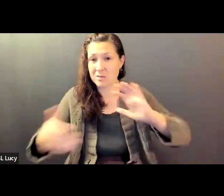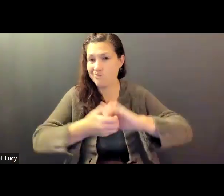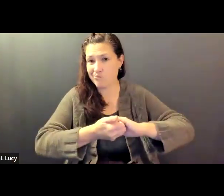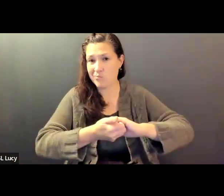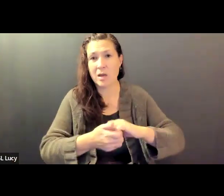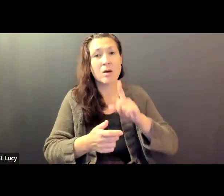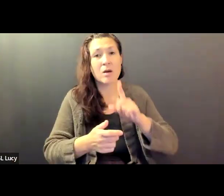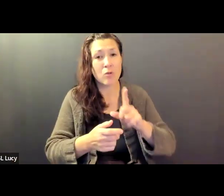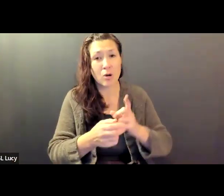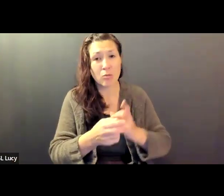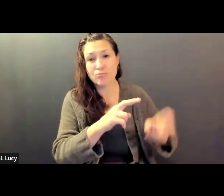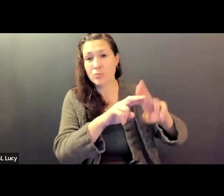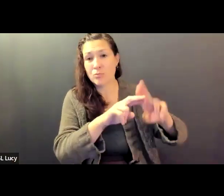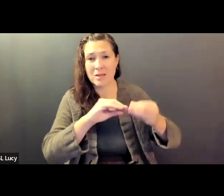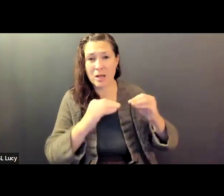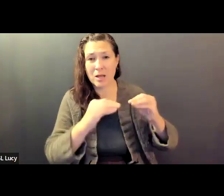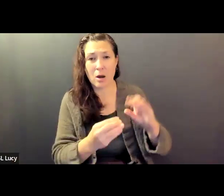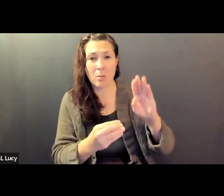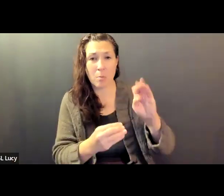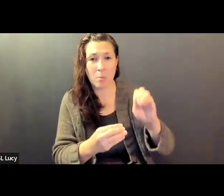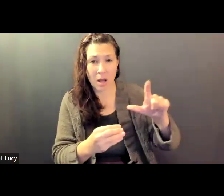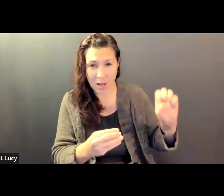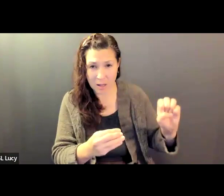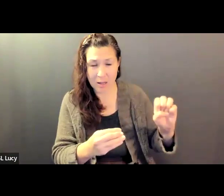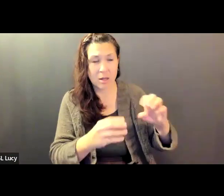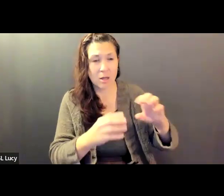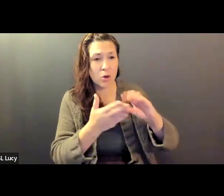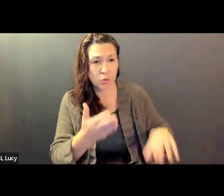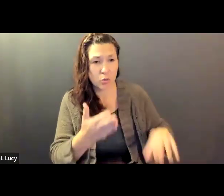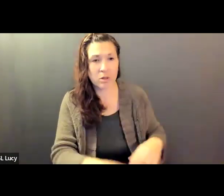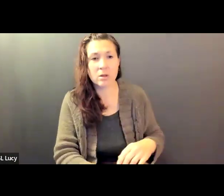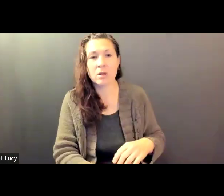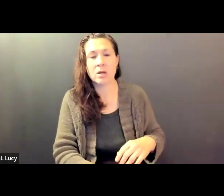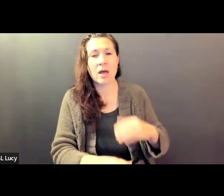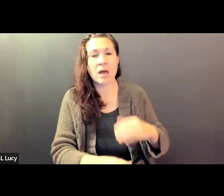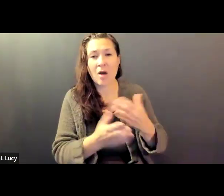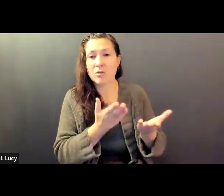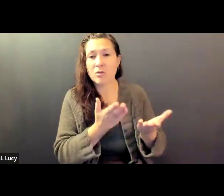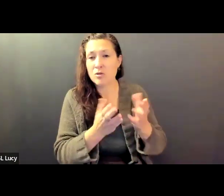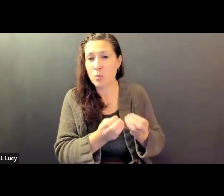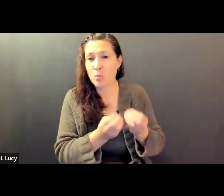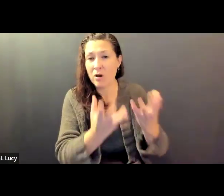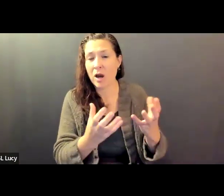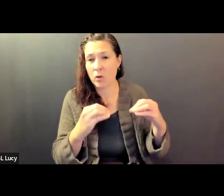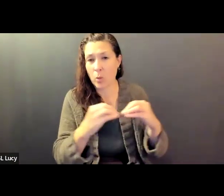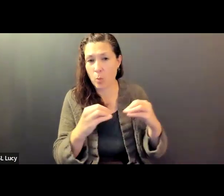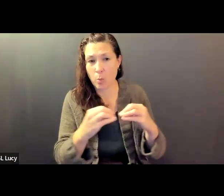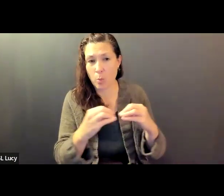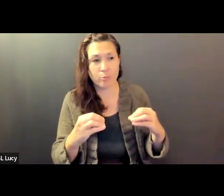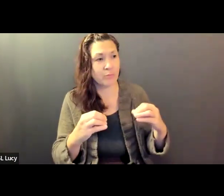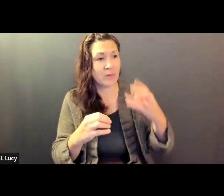in multilingual learners through our services we're providing to immigrant and migrant youth.